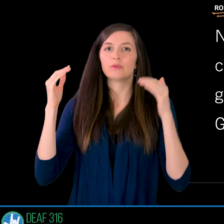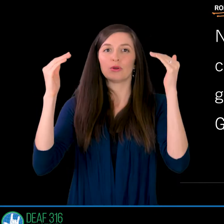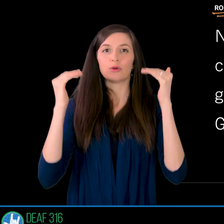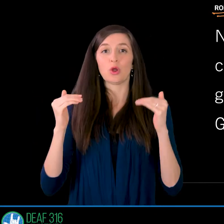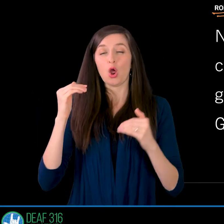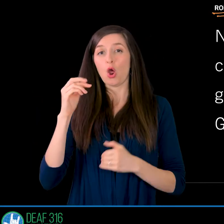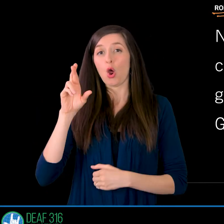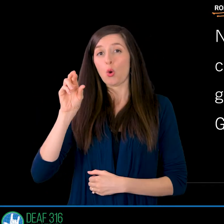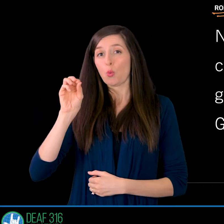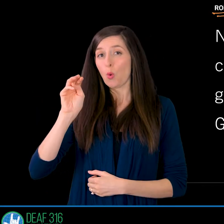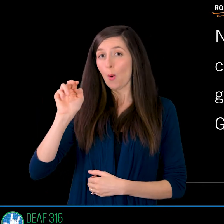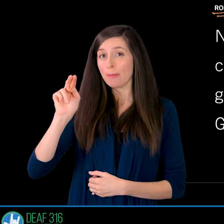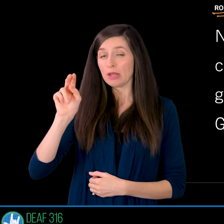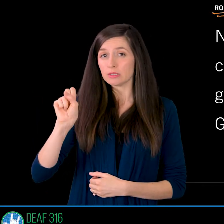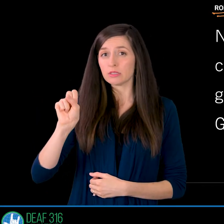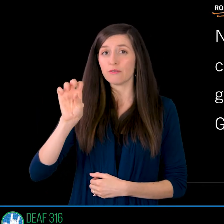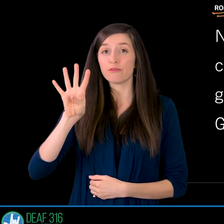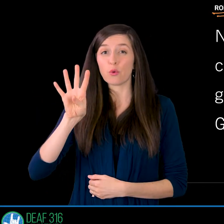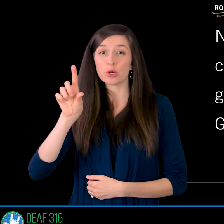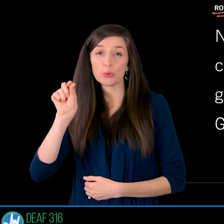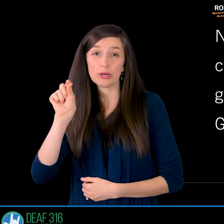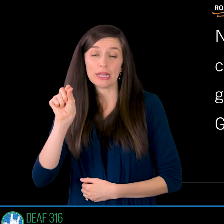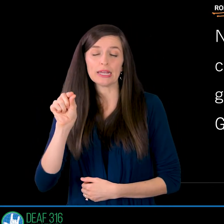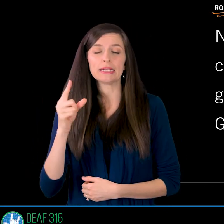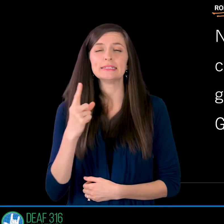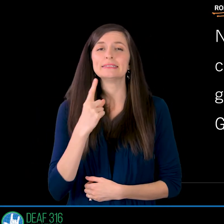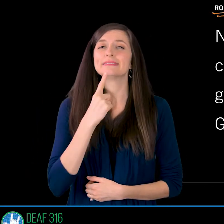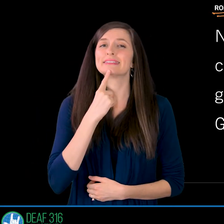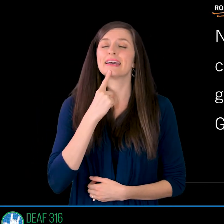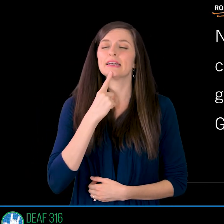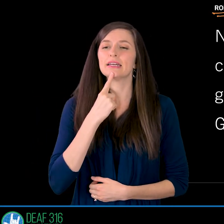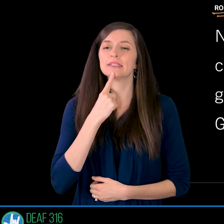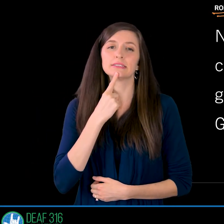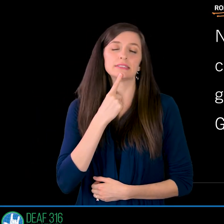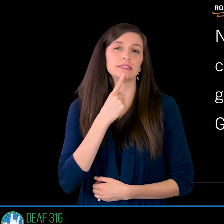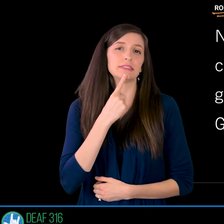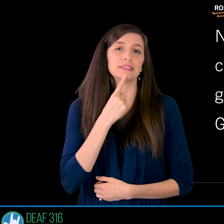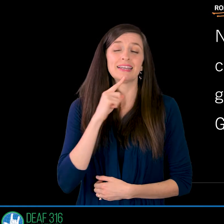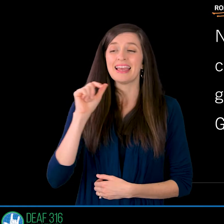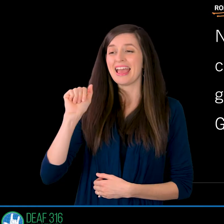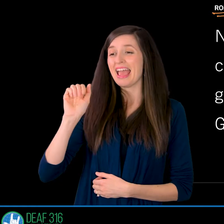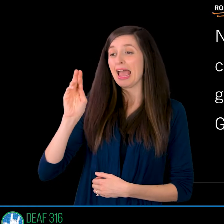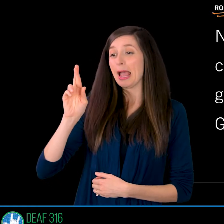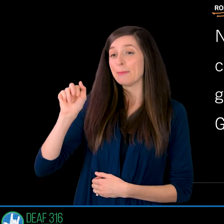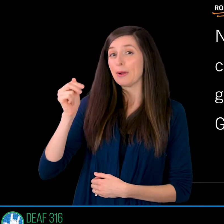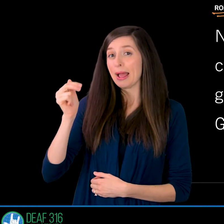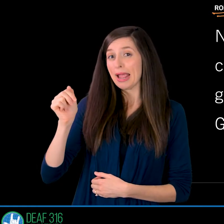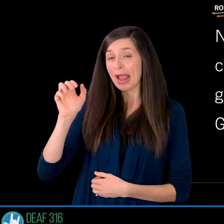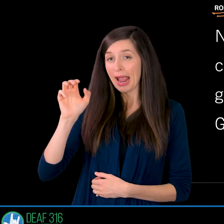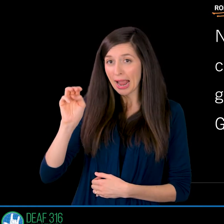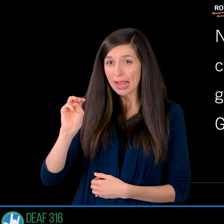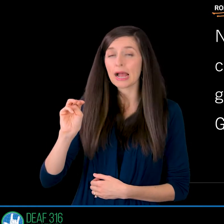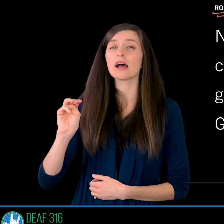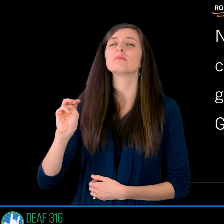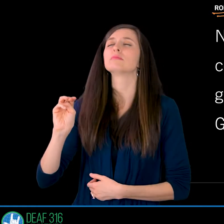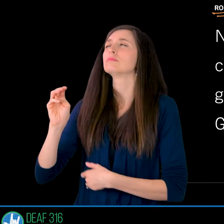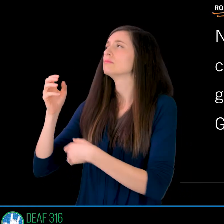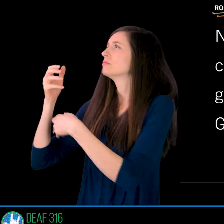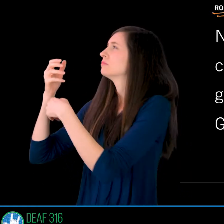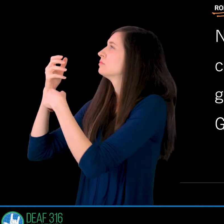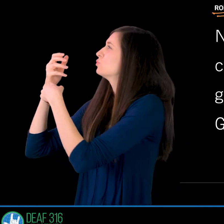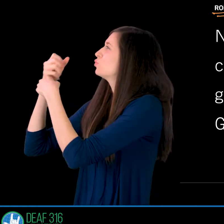Romans, chapter 4, verse 20. No distrust made Abraham